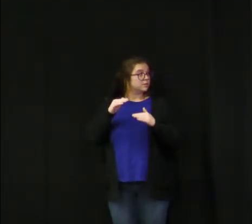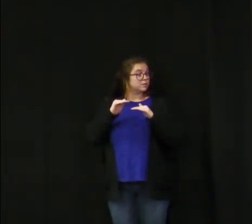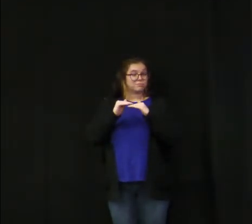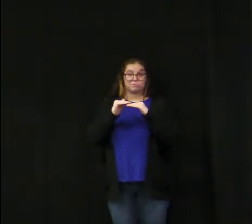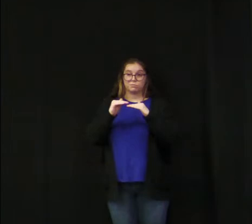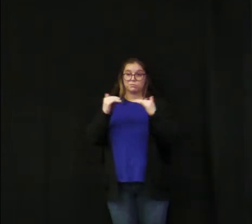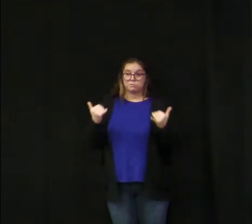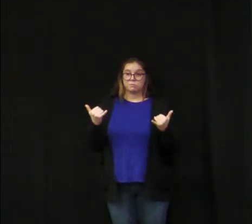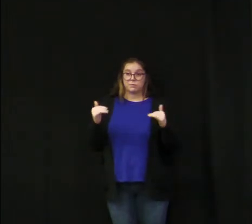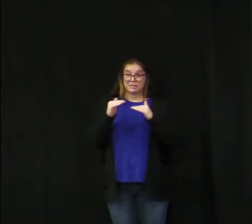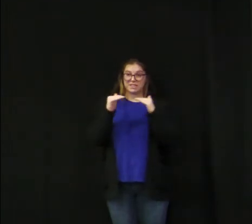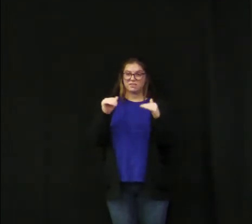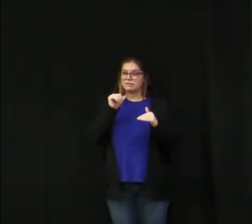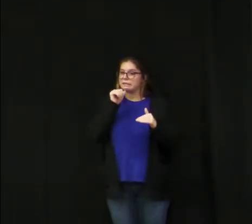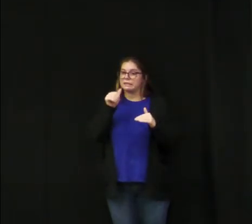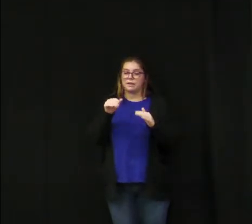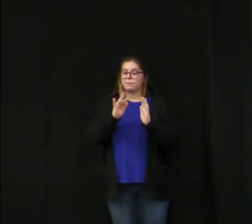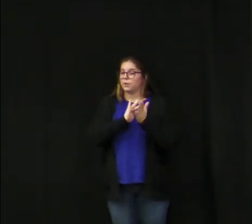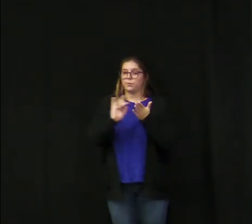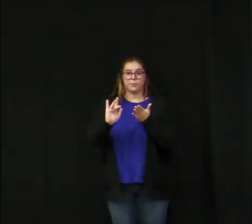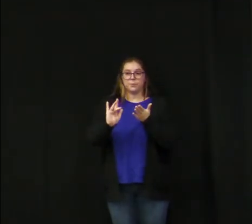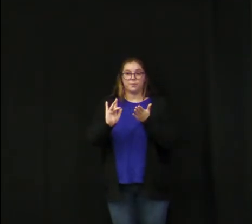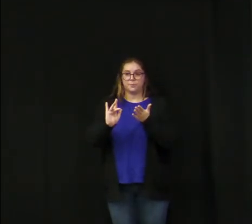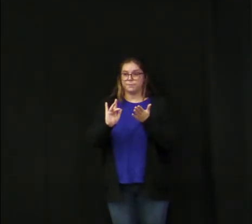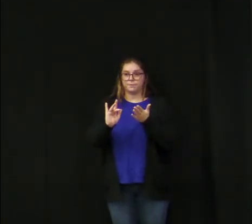be blanked from year to year.